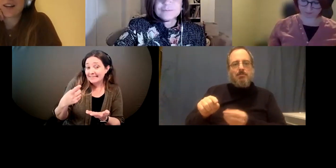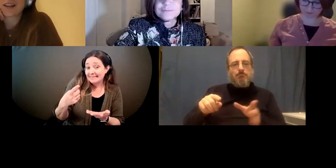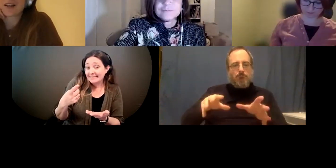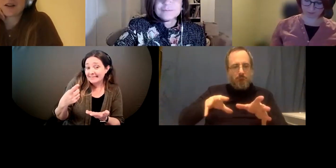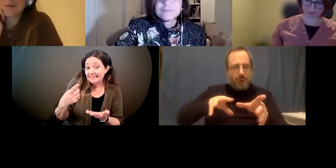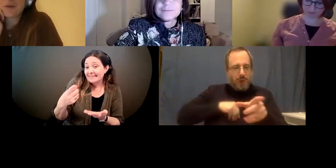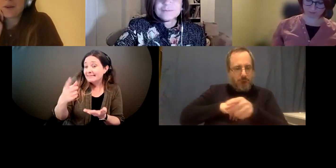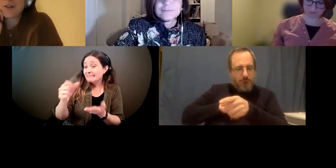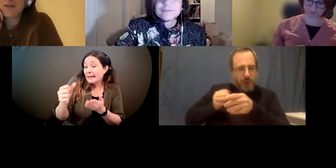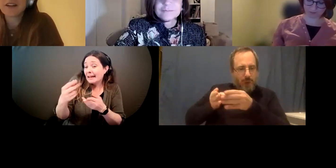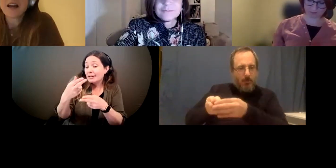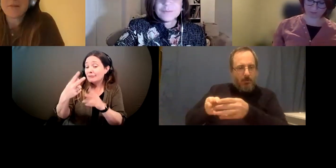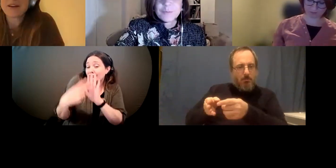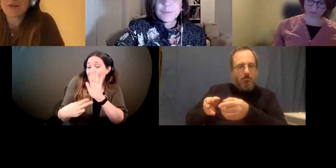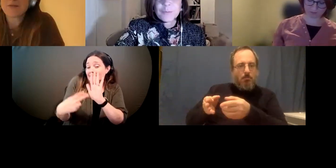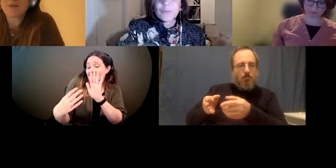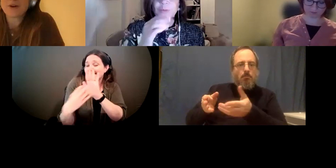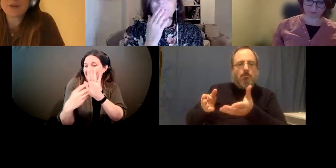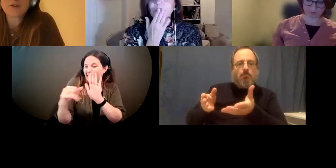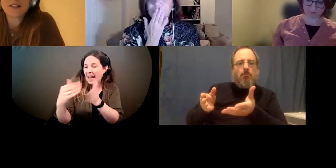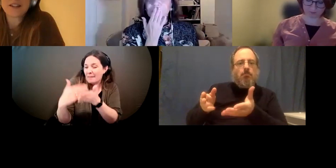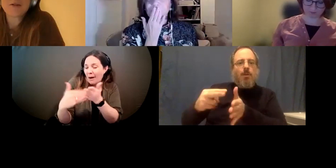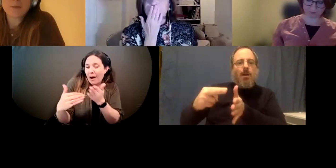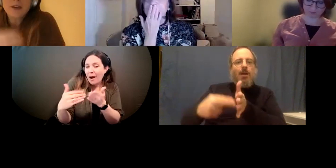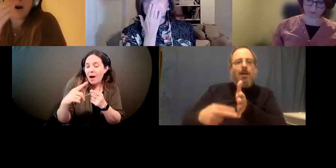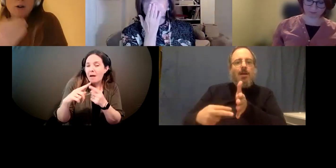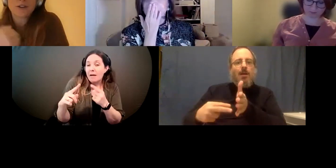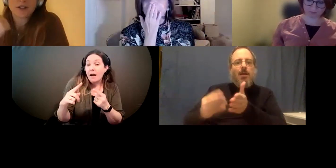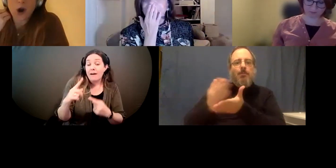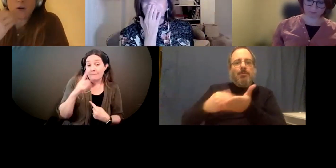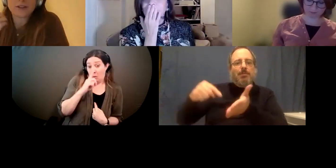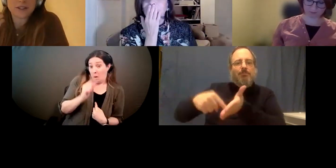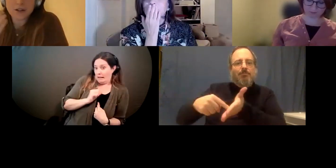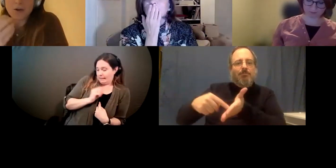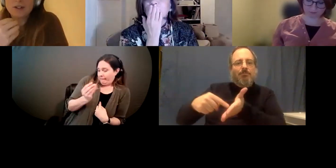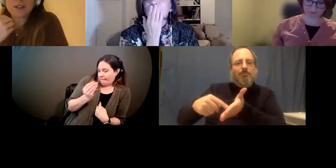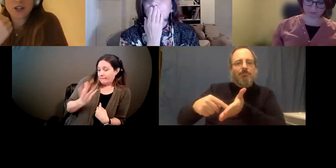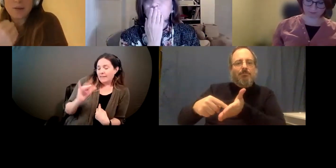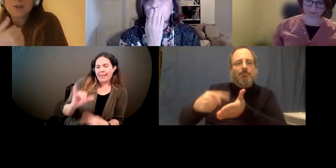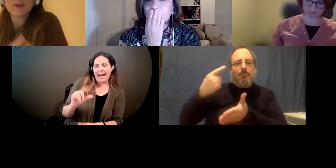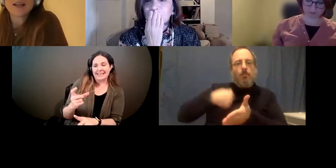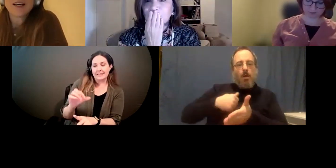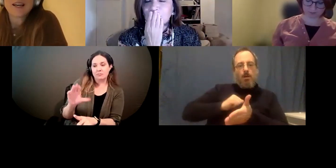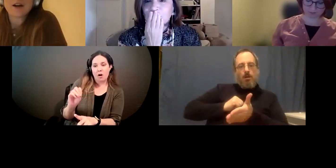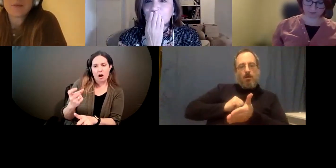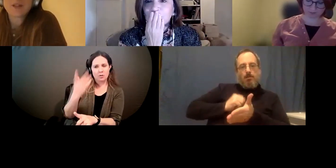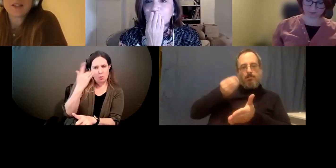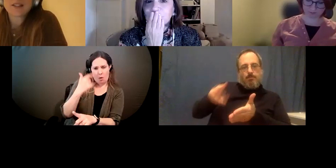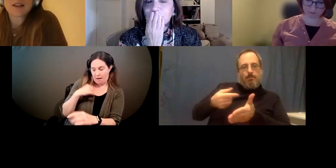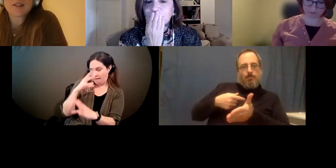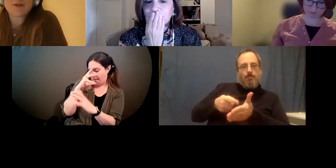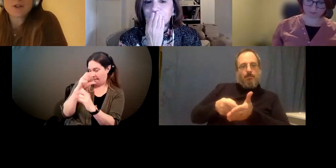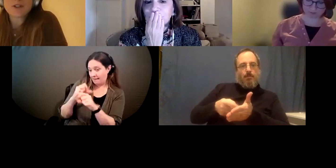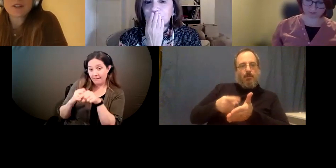to read like a bit of it. But what was so fascinating for me about this whole Xerox chapter